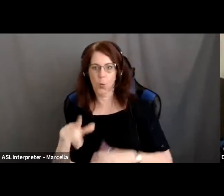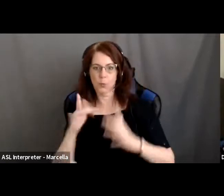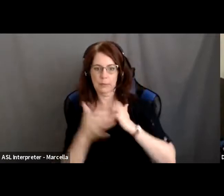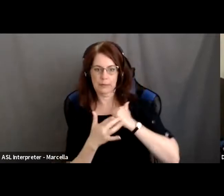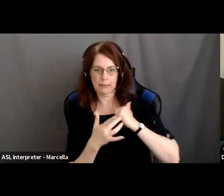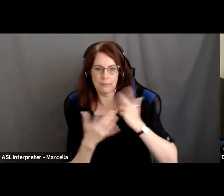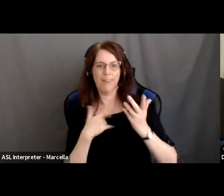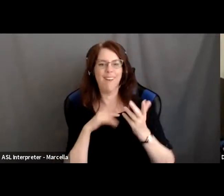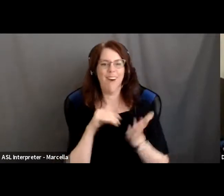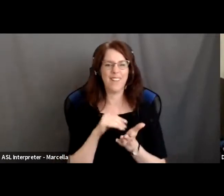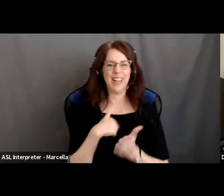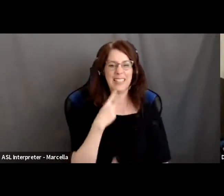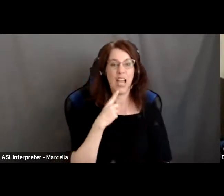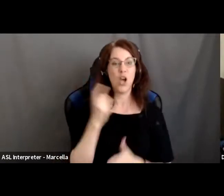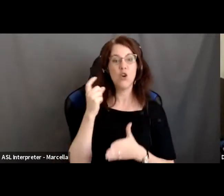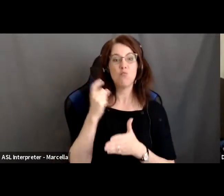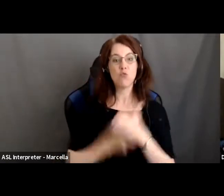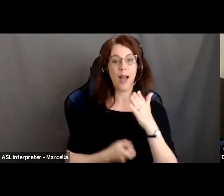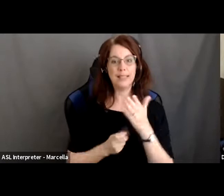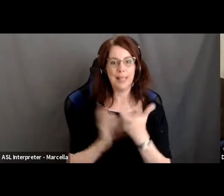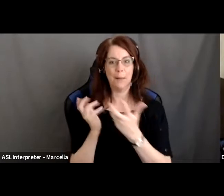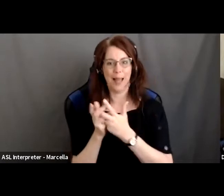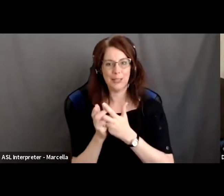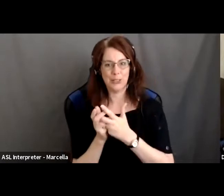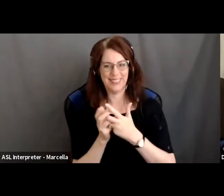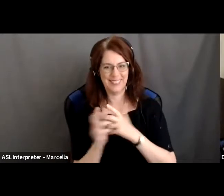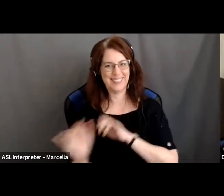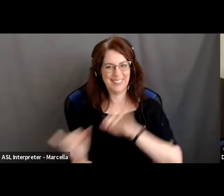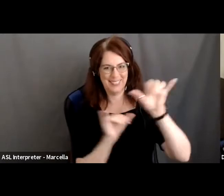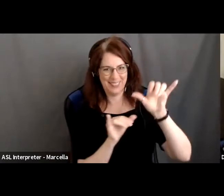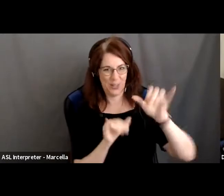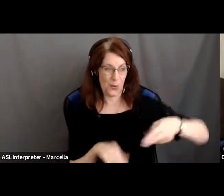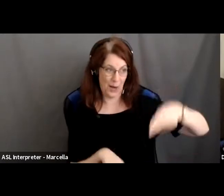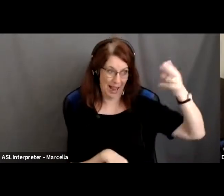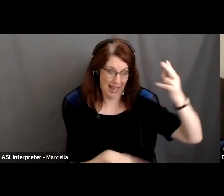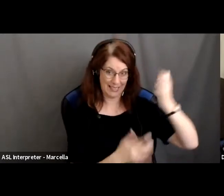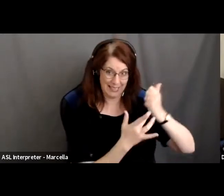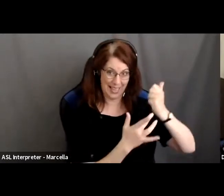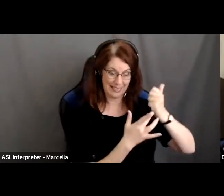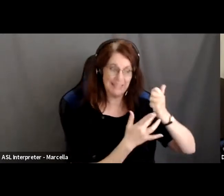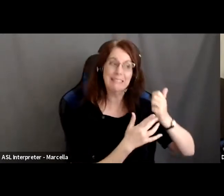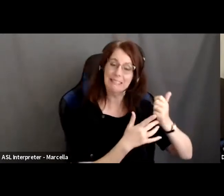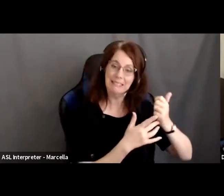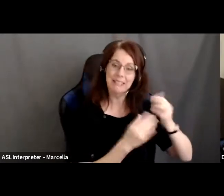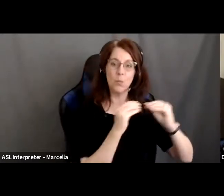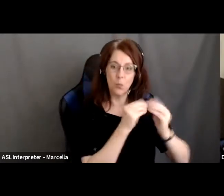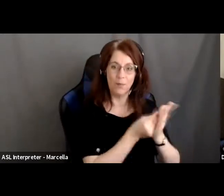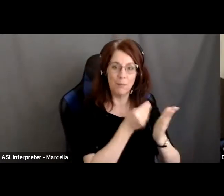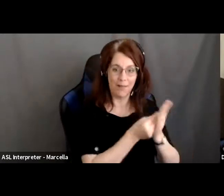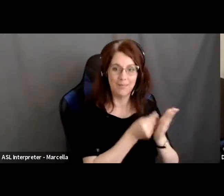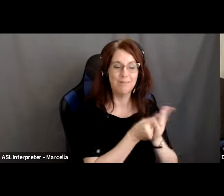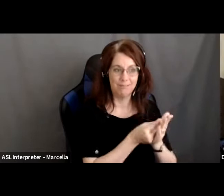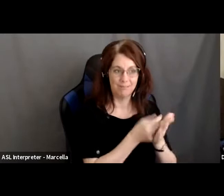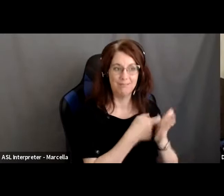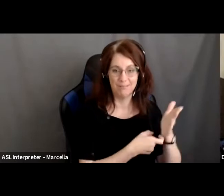often say that the price tag corresponds to that category. So higher tech solutions are going to be more expensive.